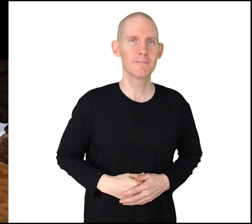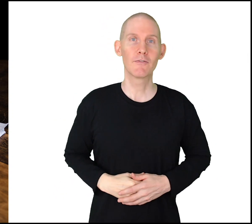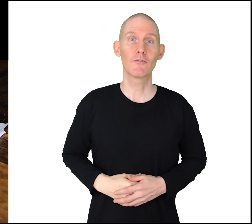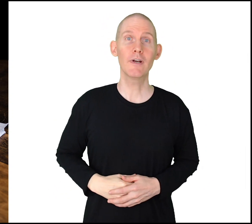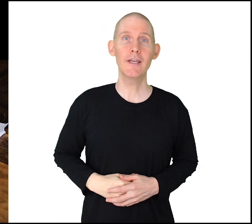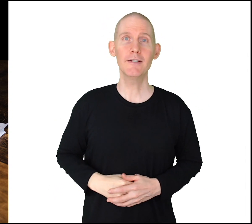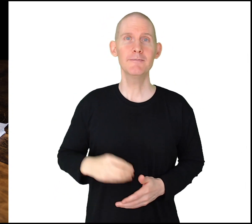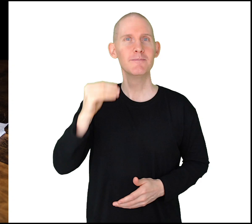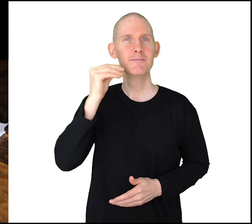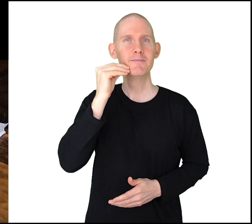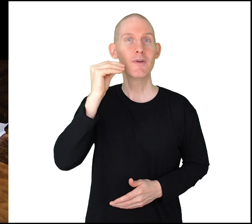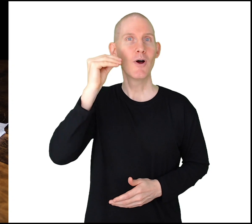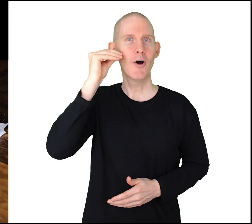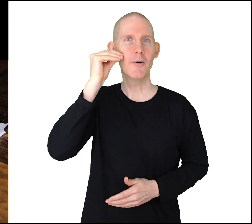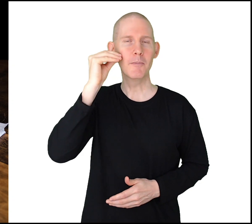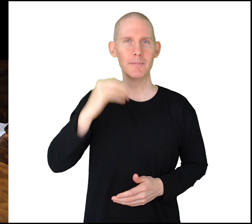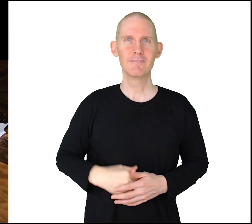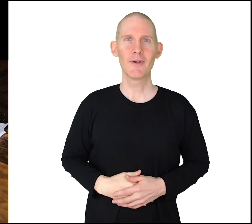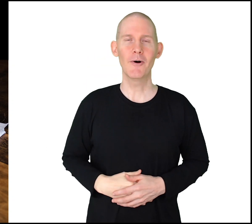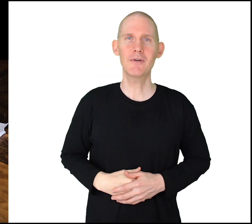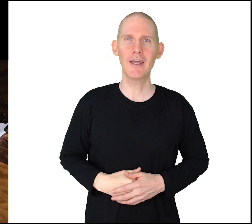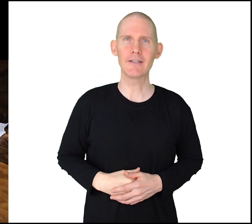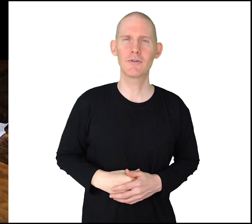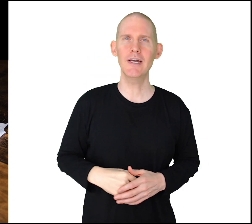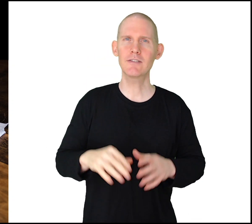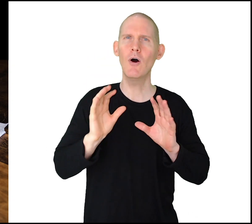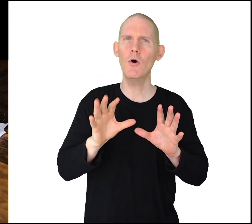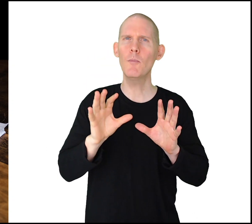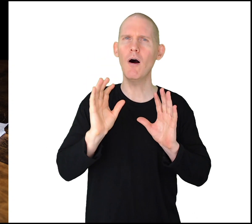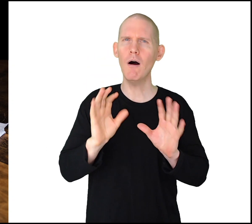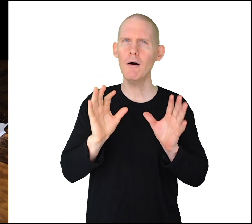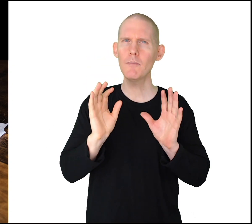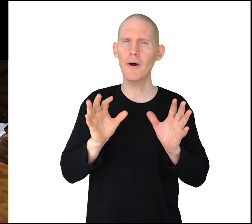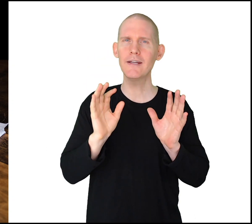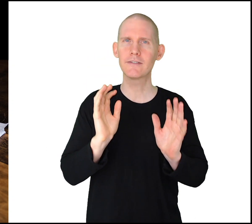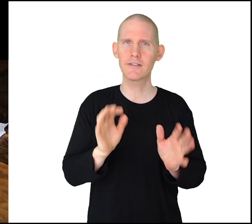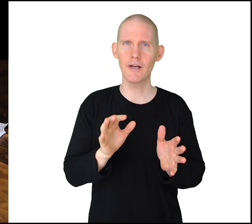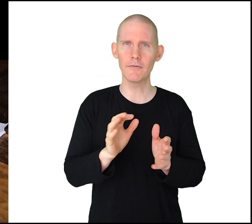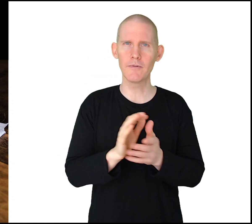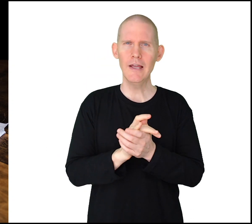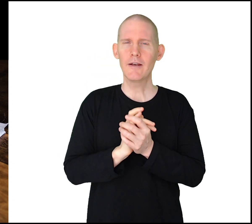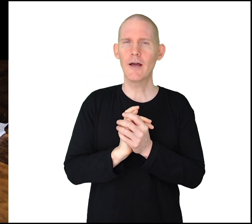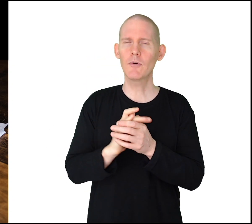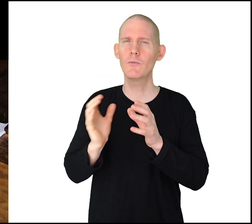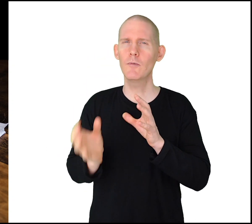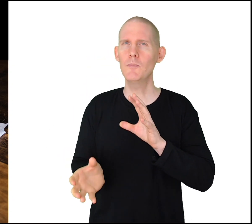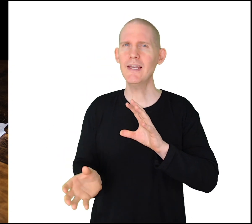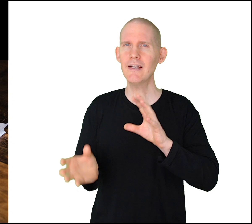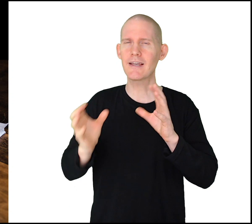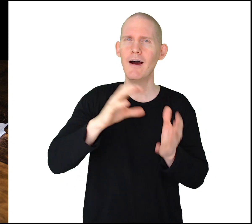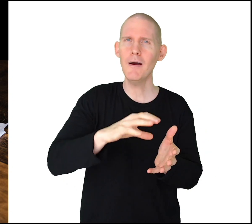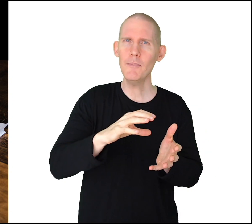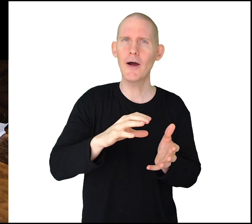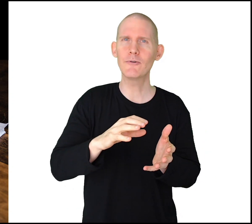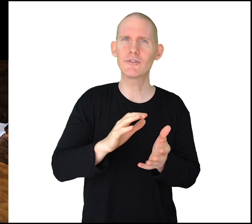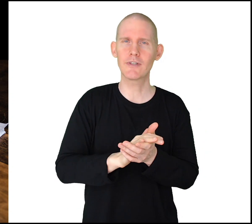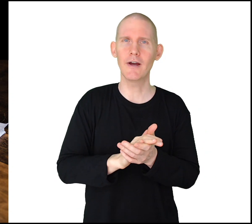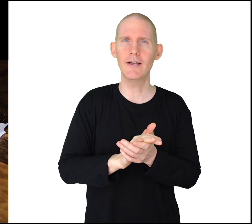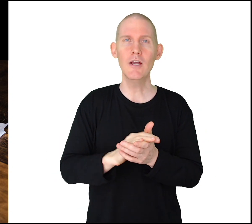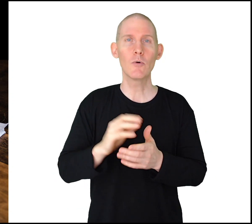Front again. Home. Okay, so that's home all by itself. Now, when we make it a compound sign, we're just